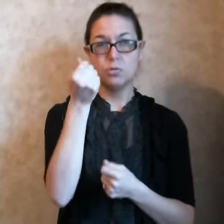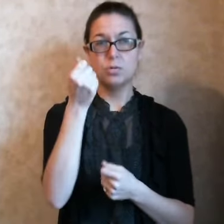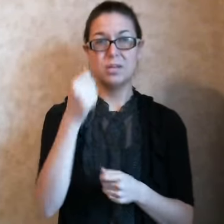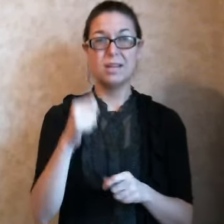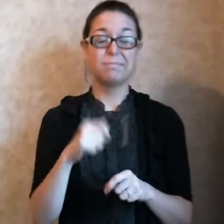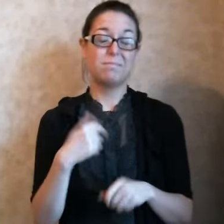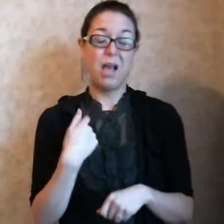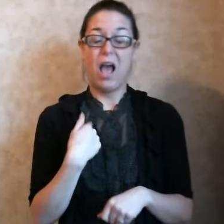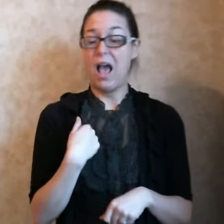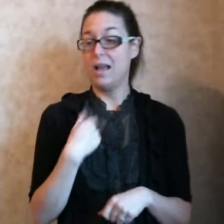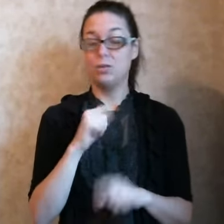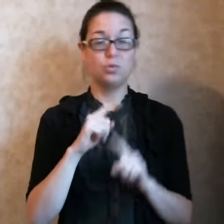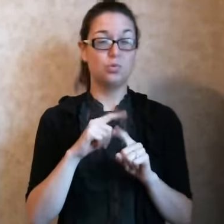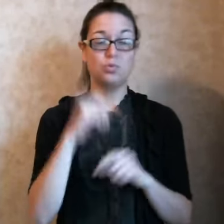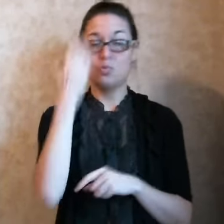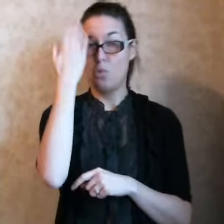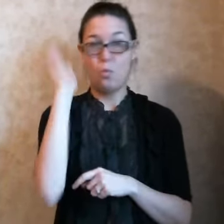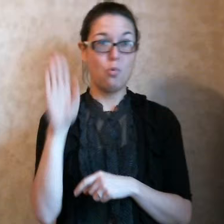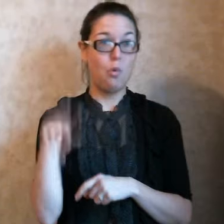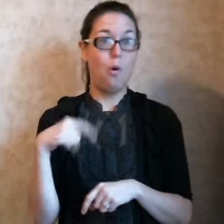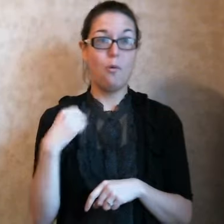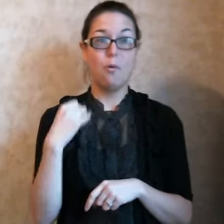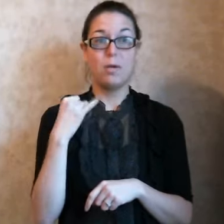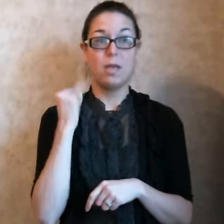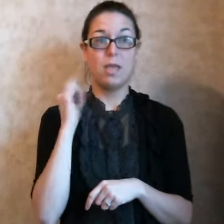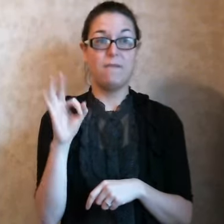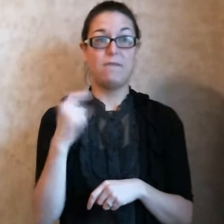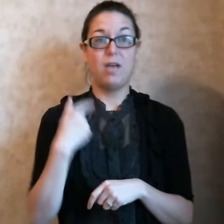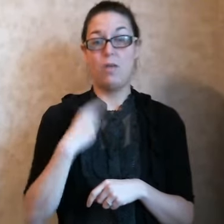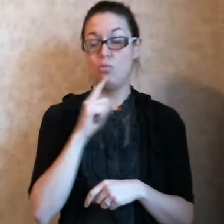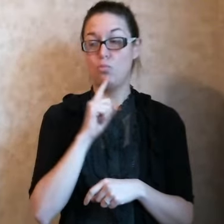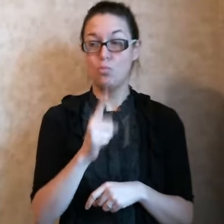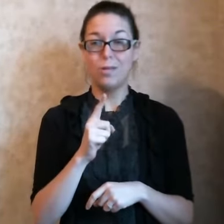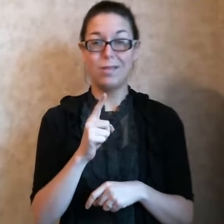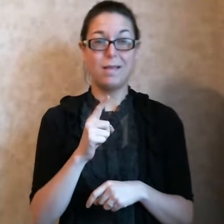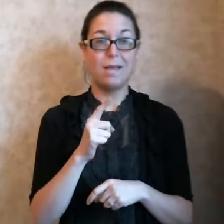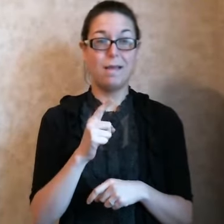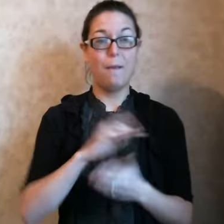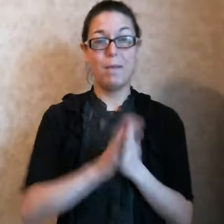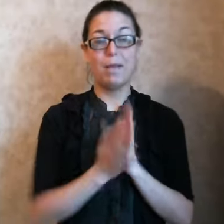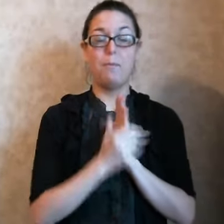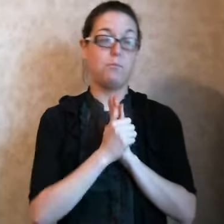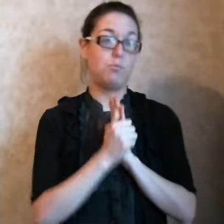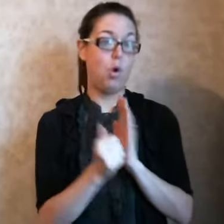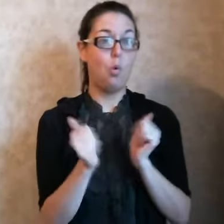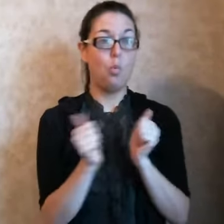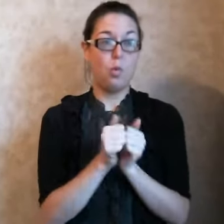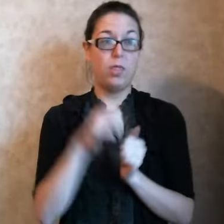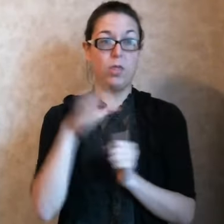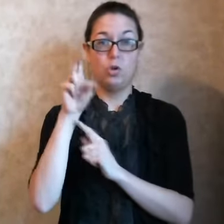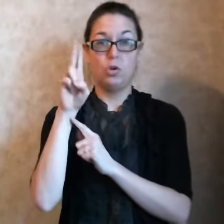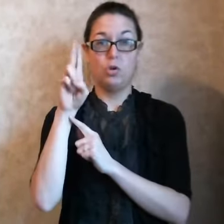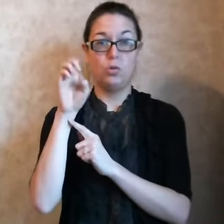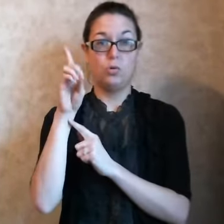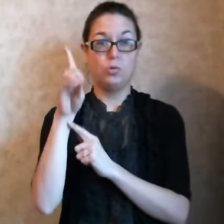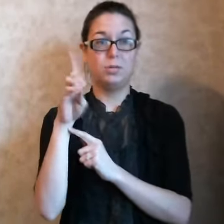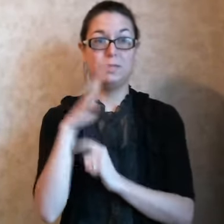I couldn't even really remember it all right now because I